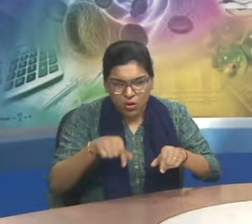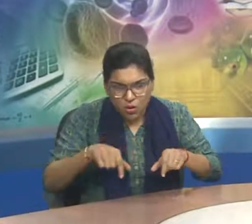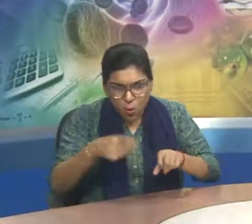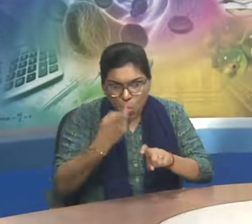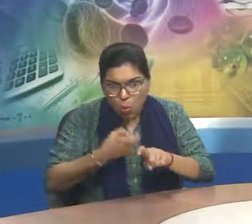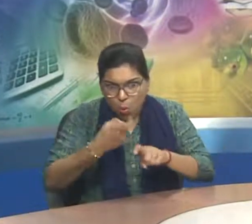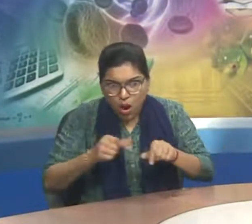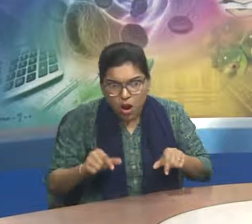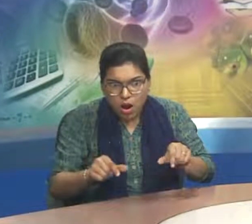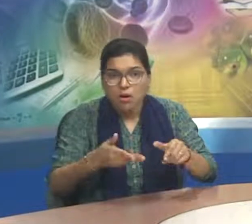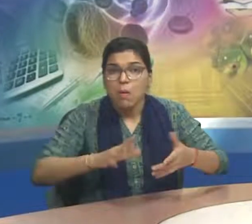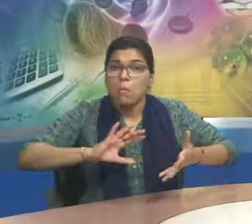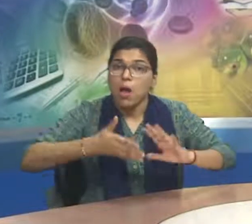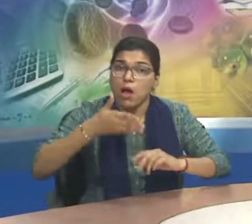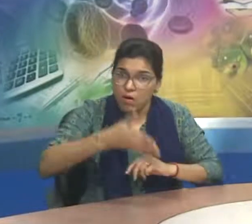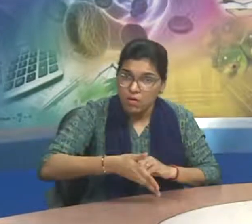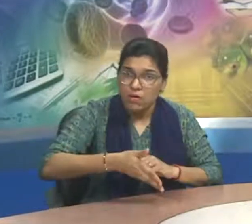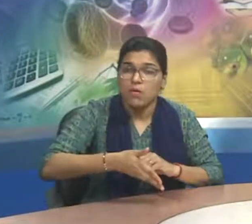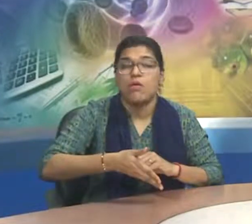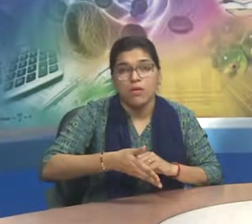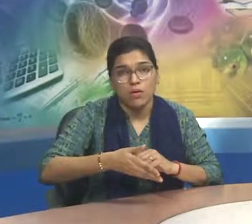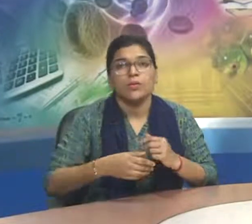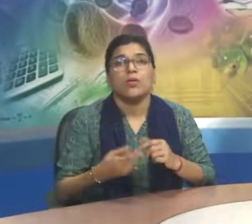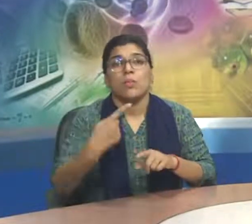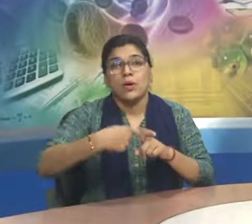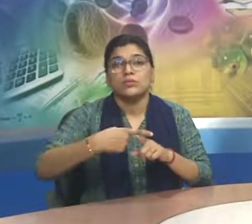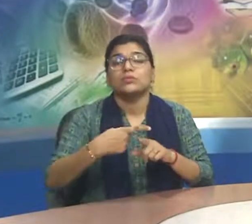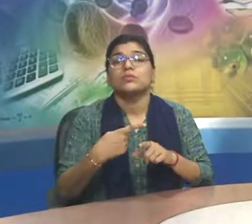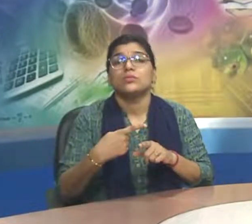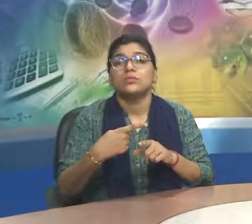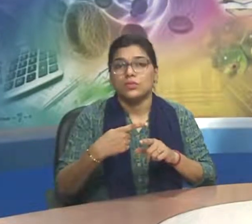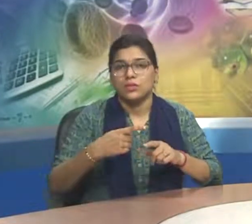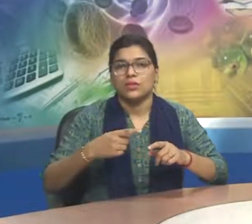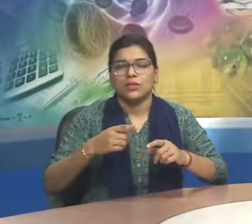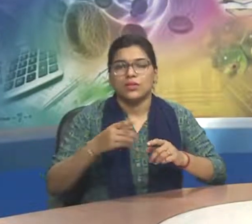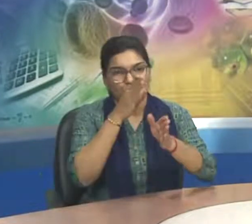for our army, and also the railway lines are made from iron.